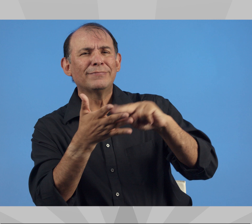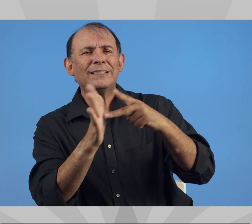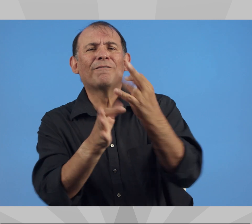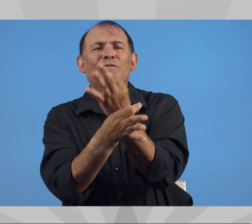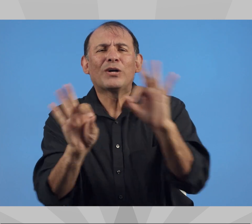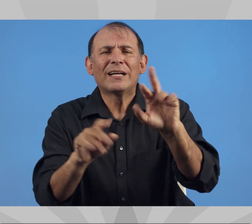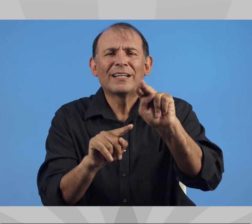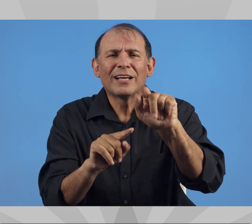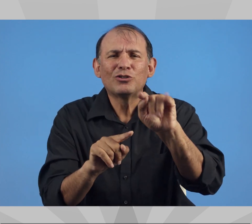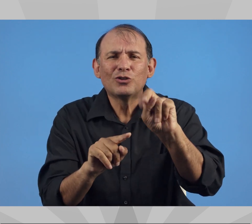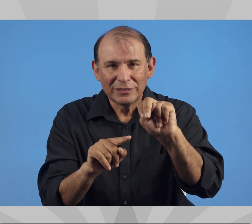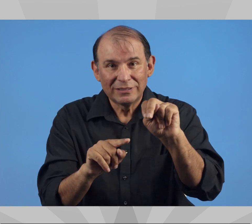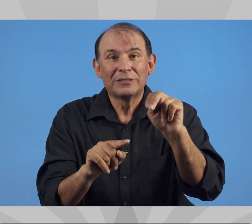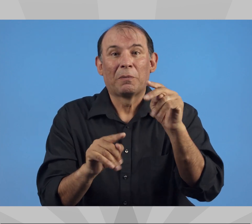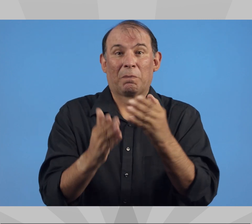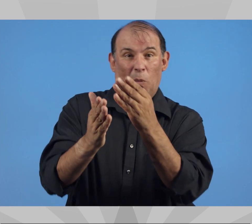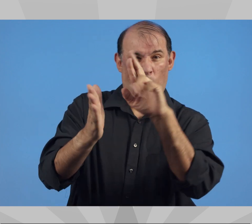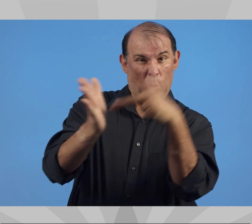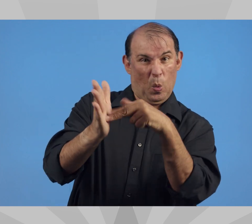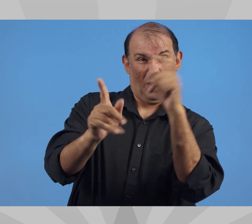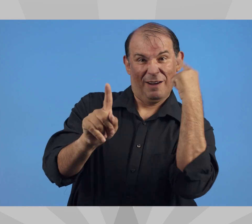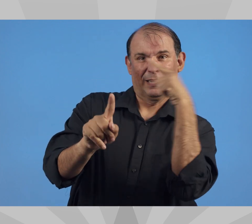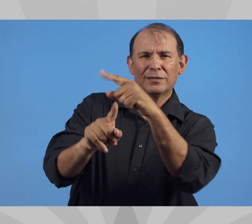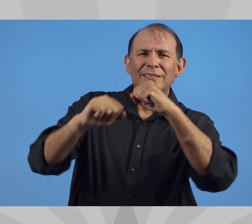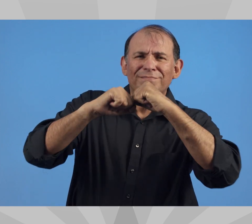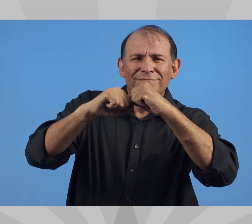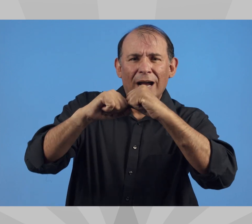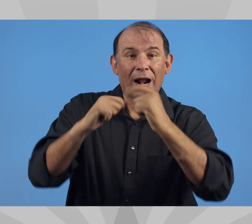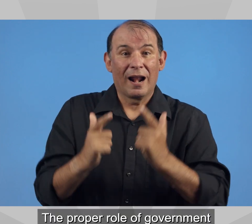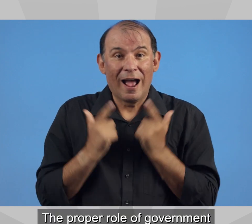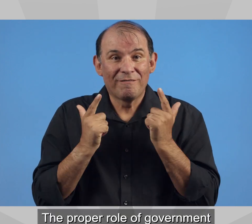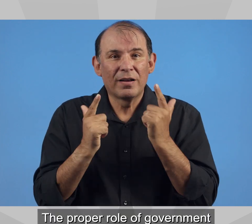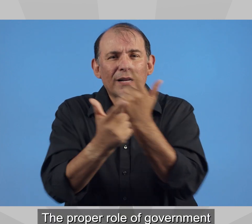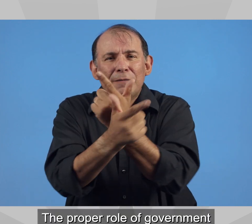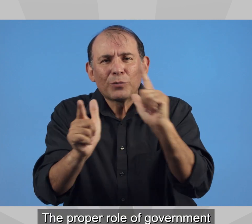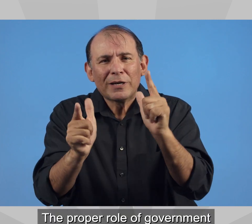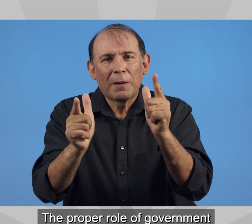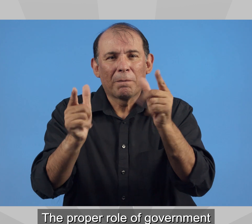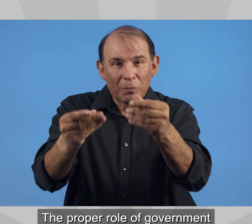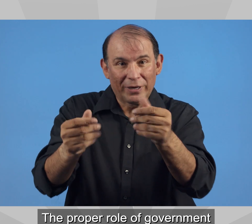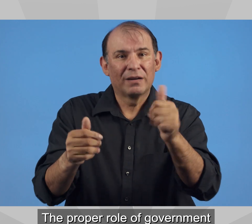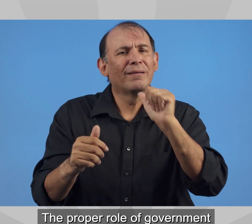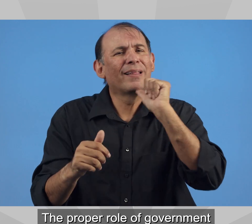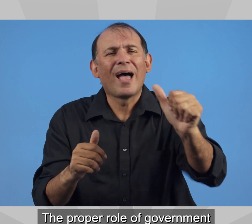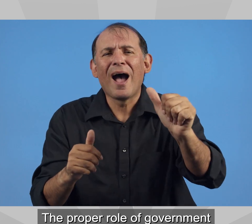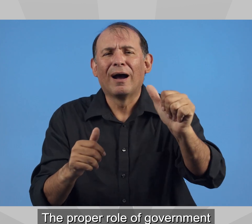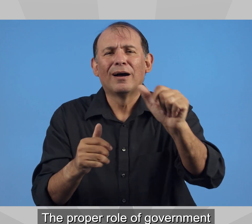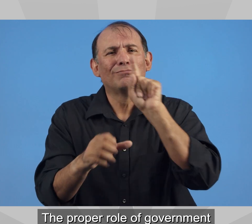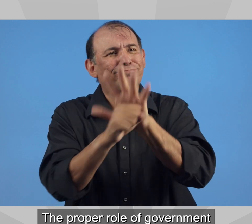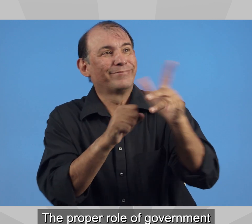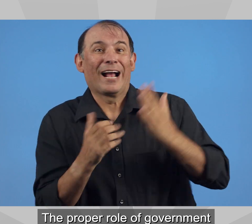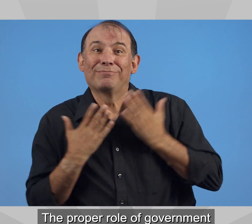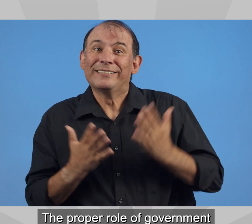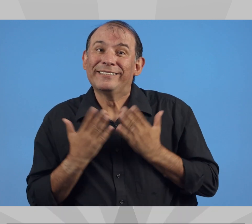A smaller government means a freer nation. The proper role of government is to defend